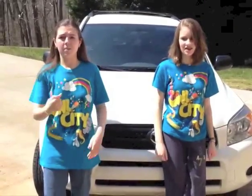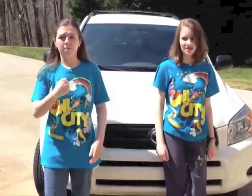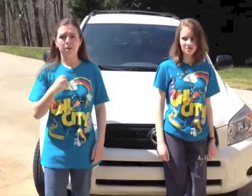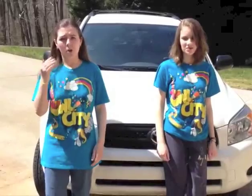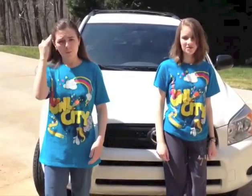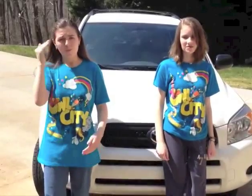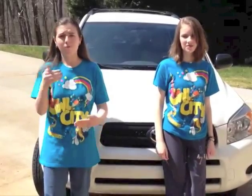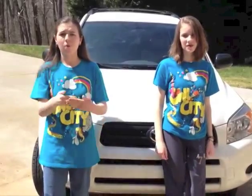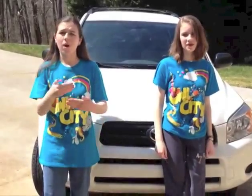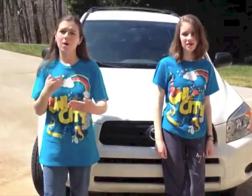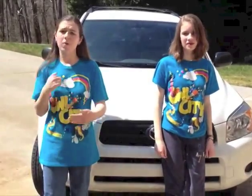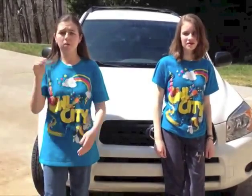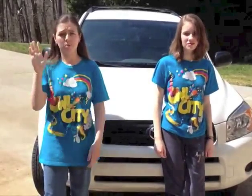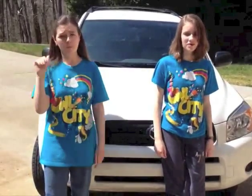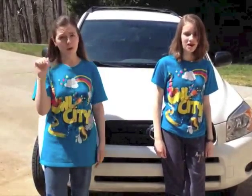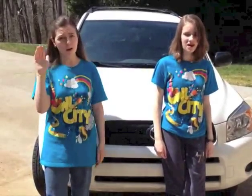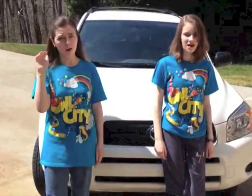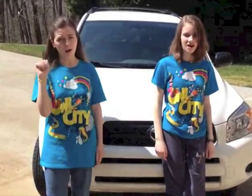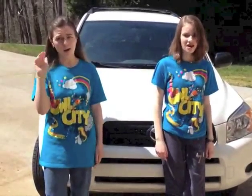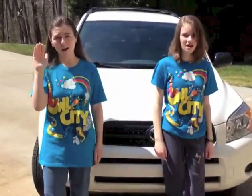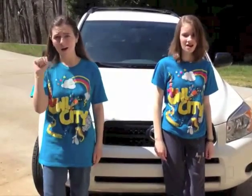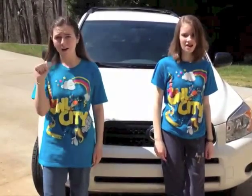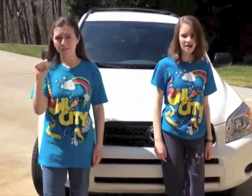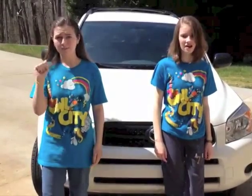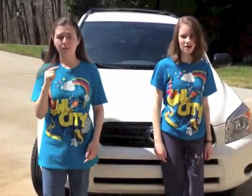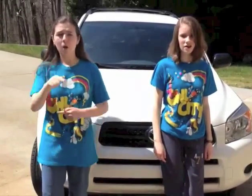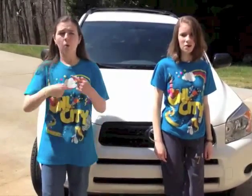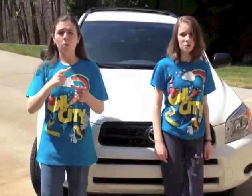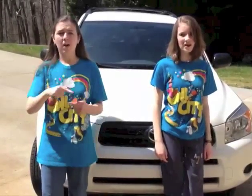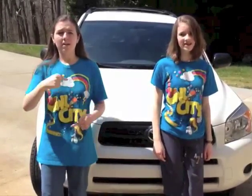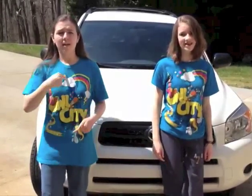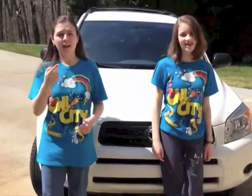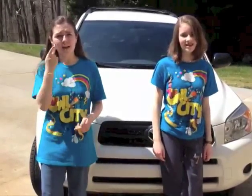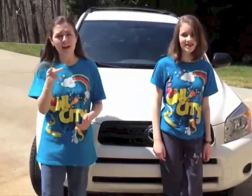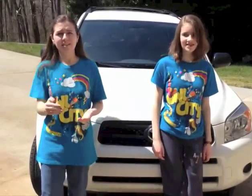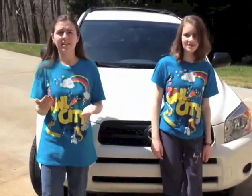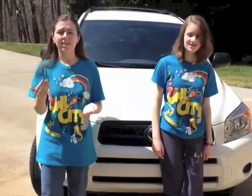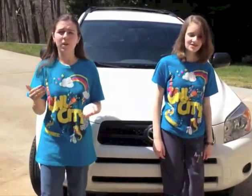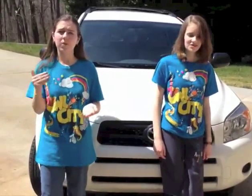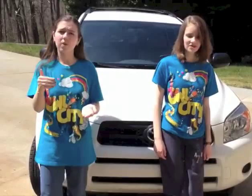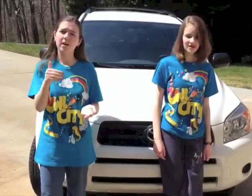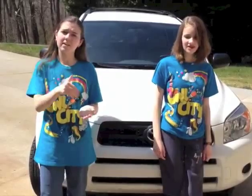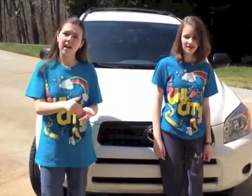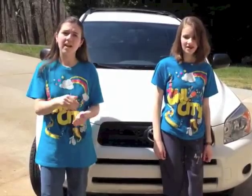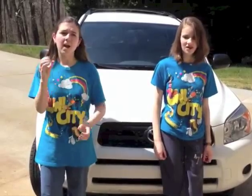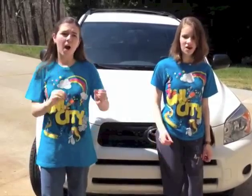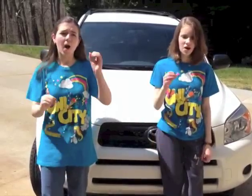let me know before I wave goodbye When can I see you again?